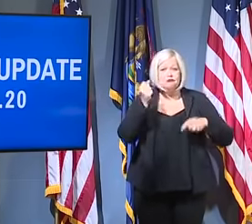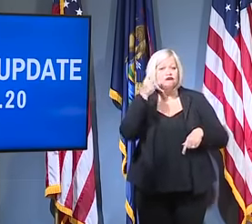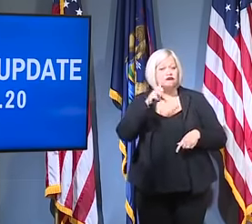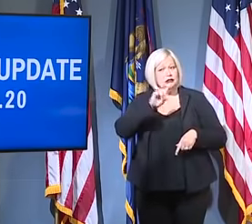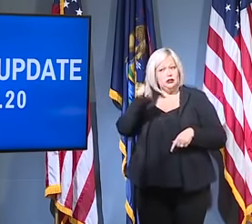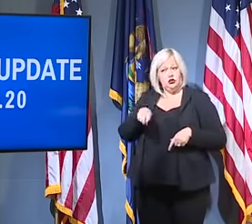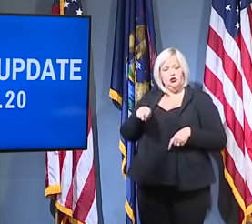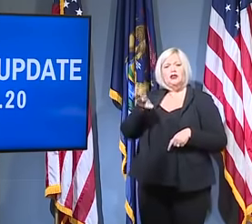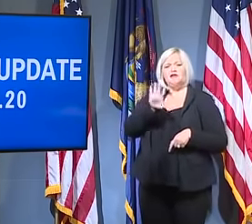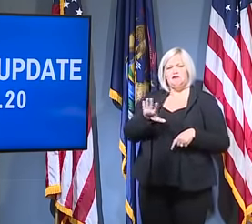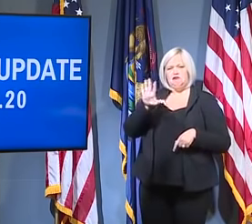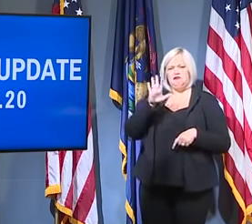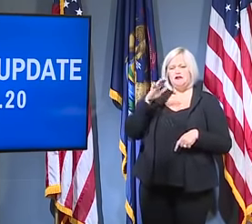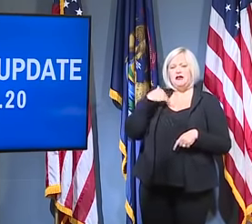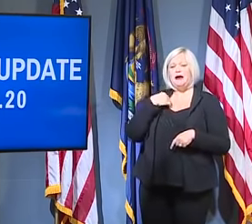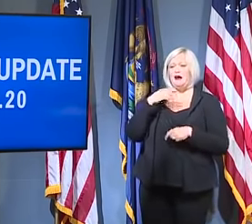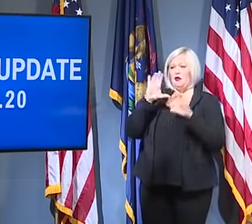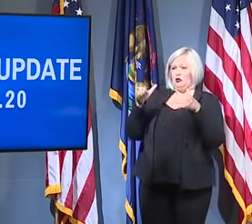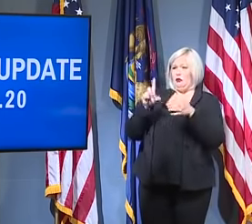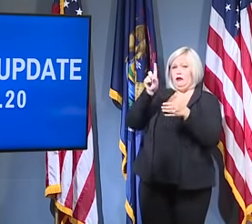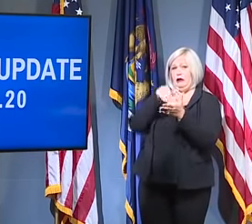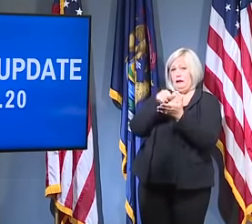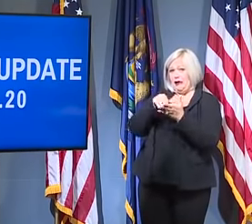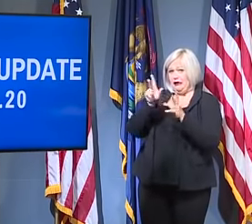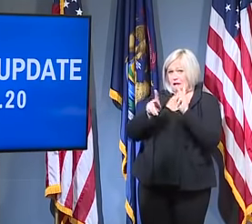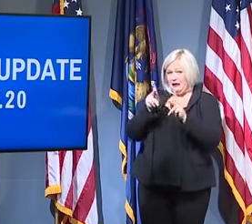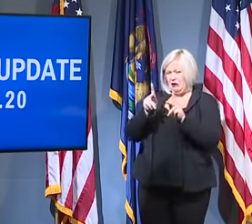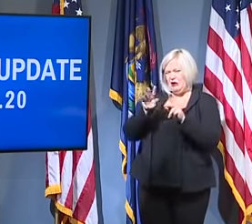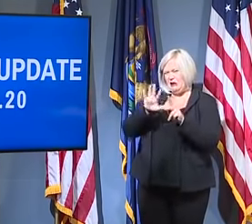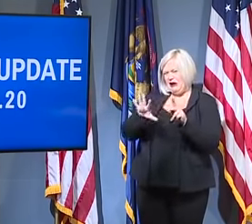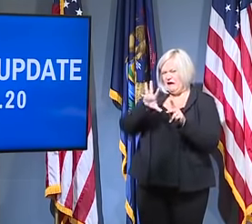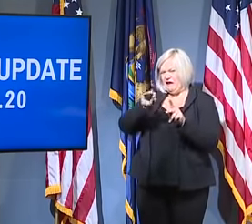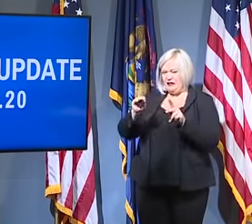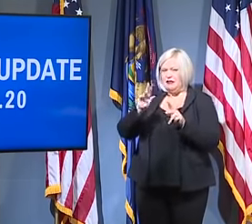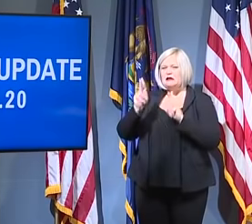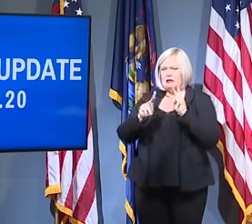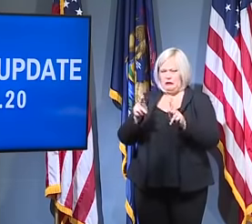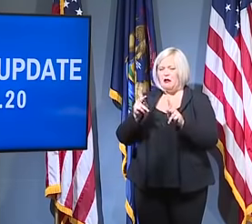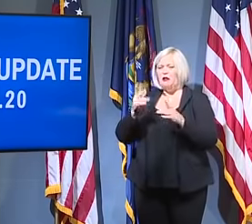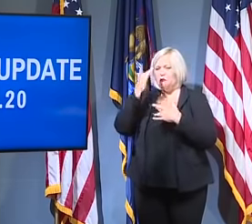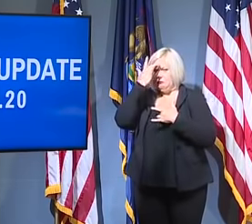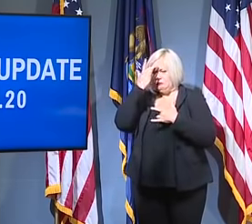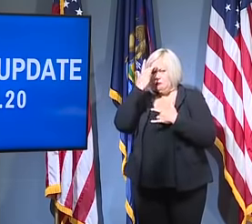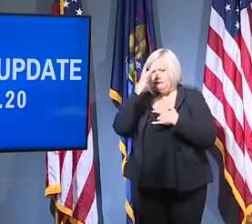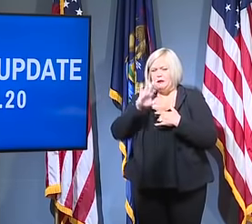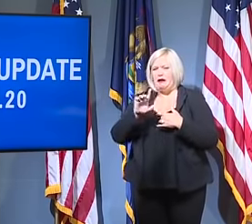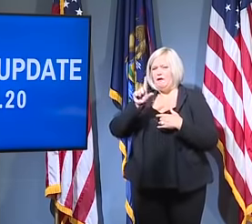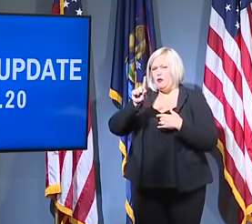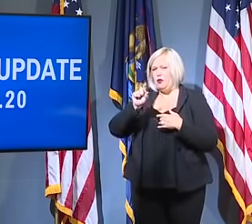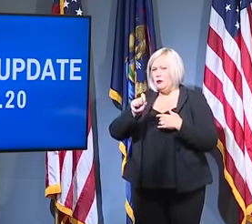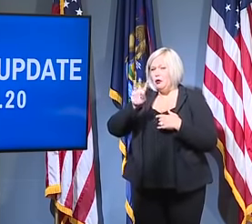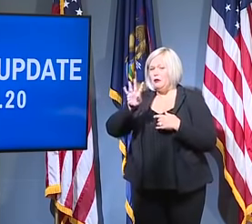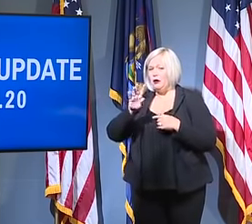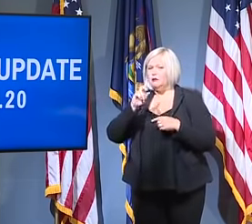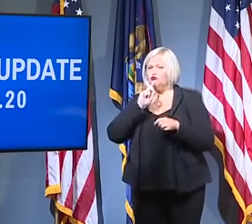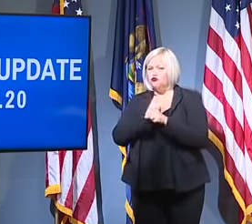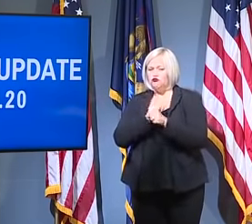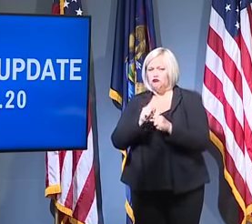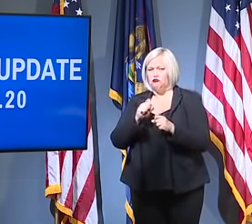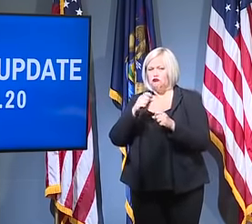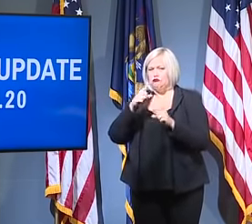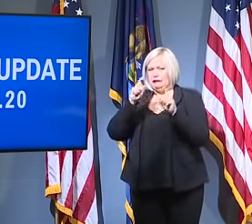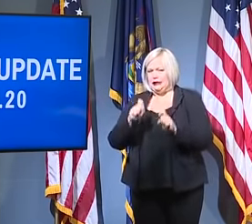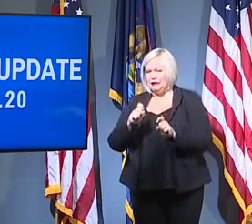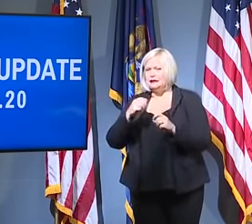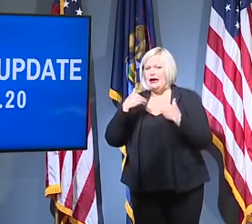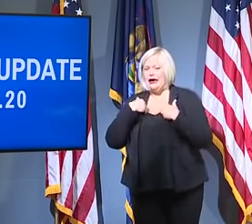at about 50 cases per million people per day, with 4.1% of those tests coming back positive. But I want to focus a little bit